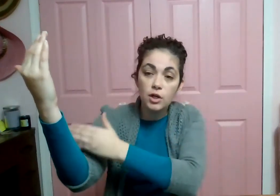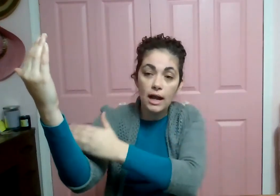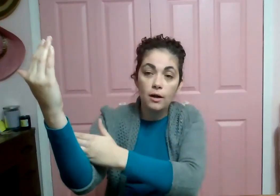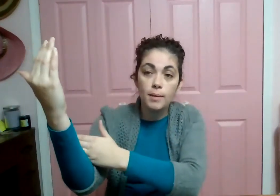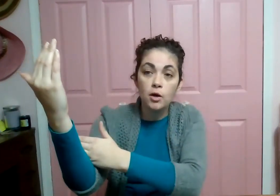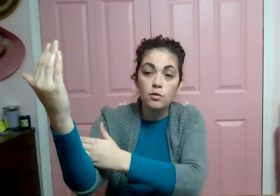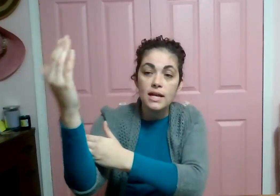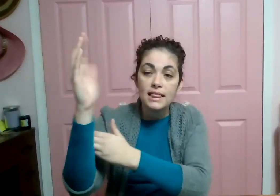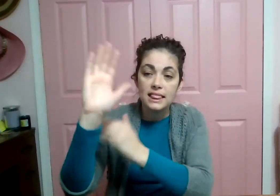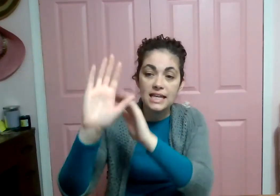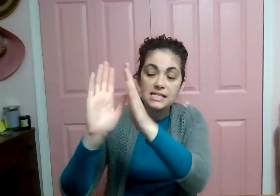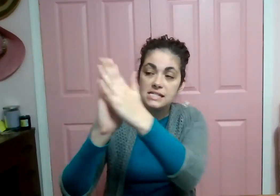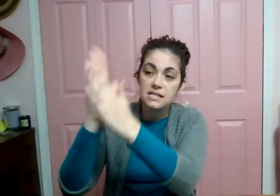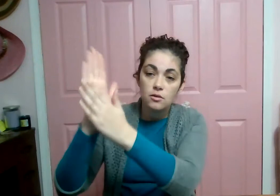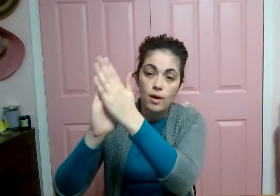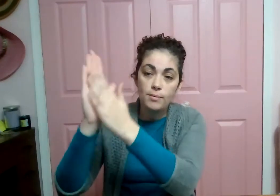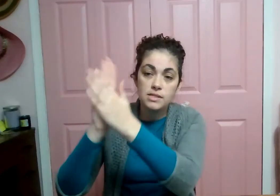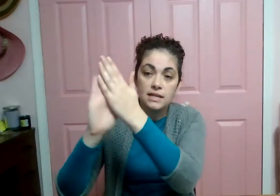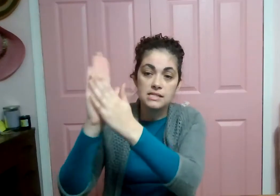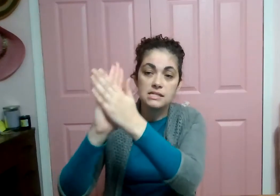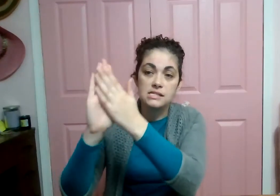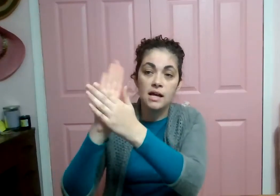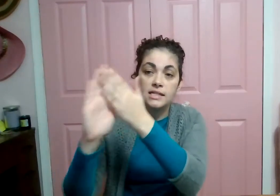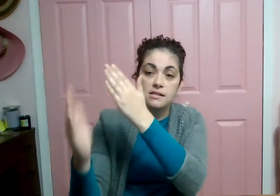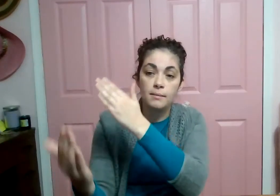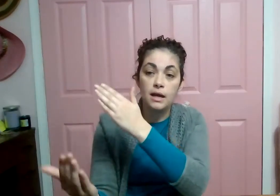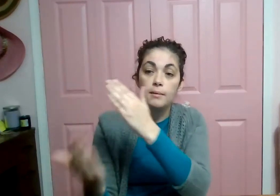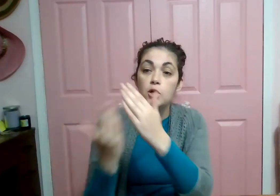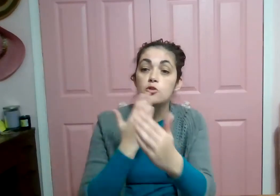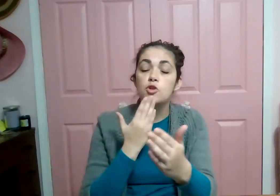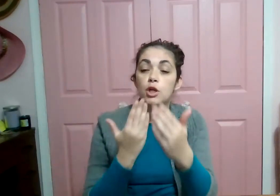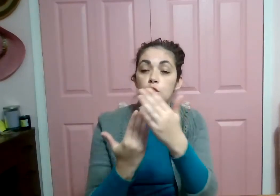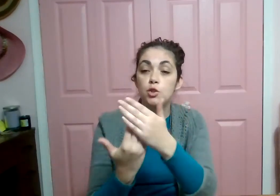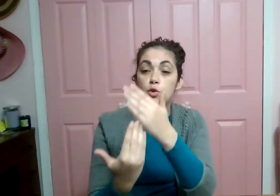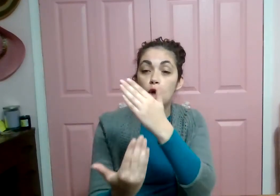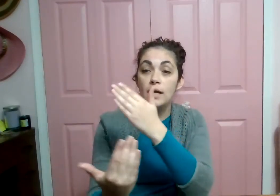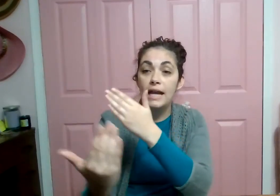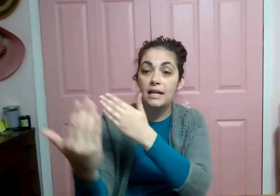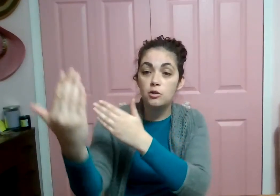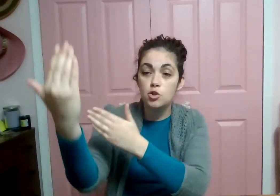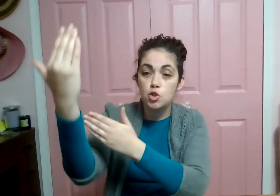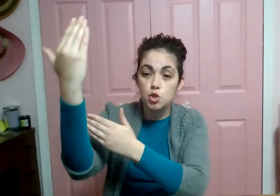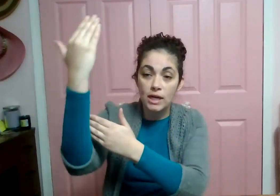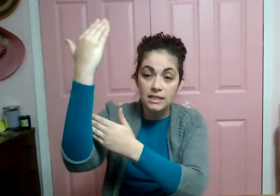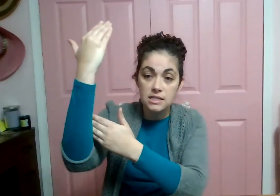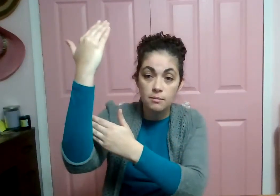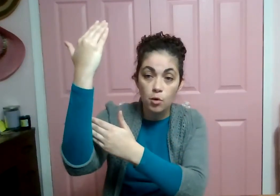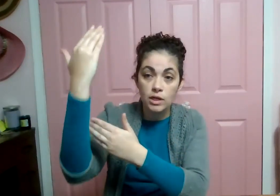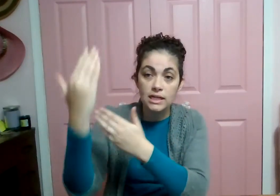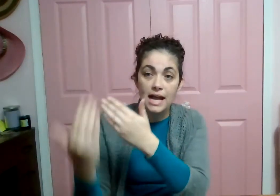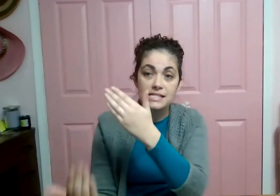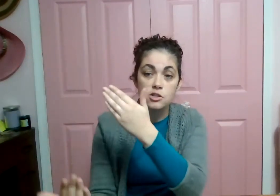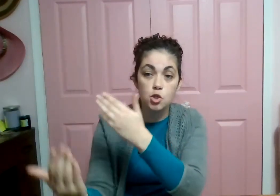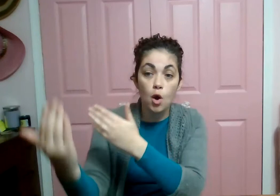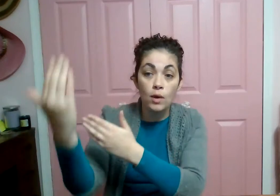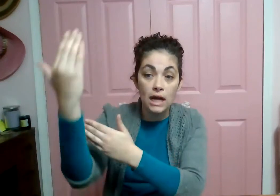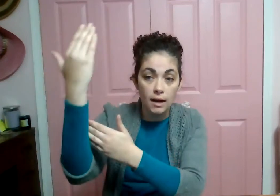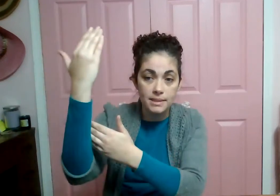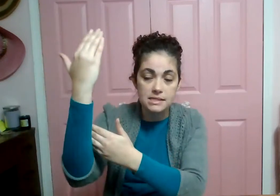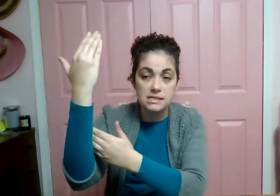your elbow. This represents the sun is coming up. So you're going to do good and it goes straight into the morning as it's going up, as the